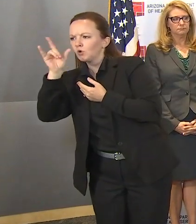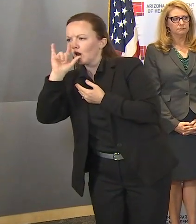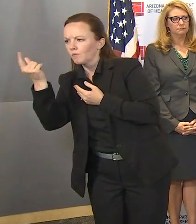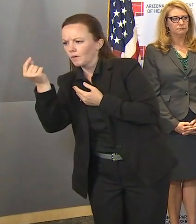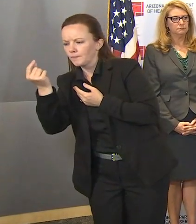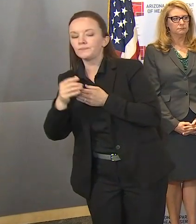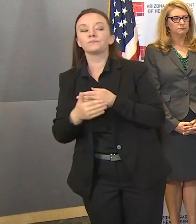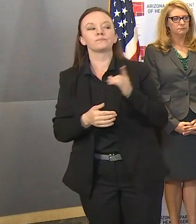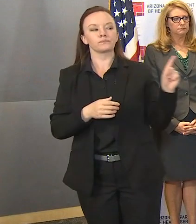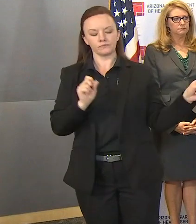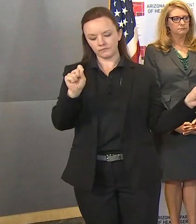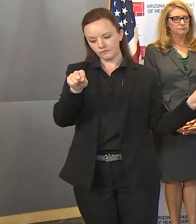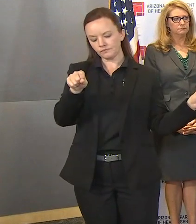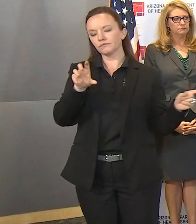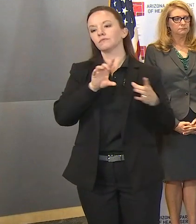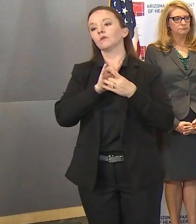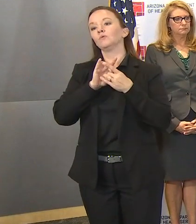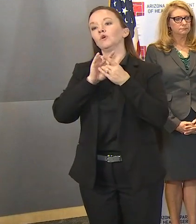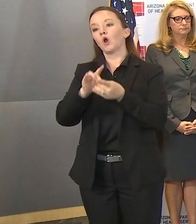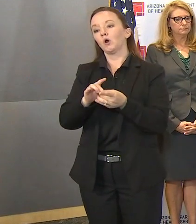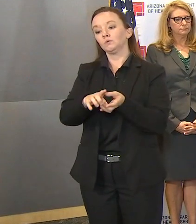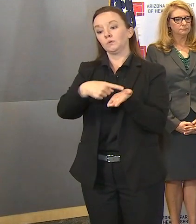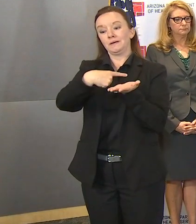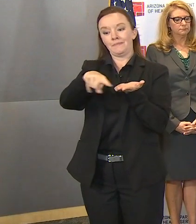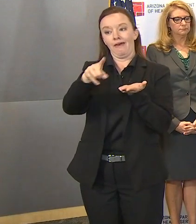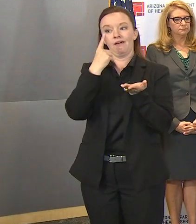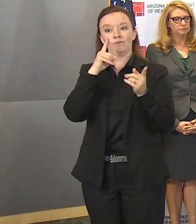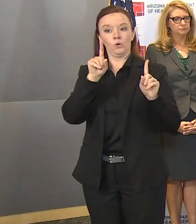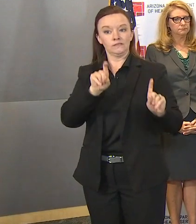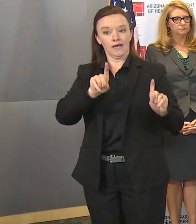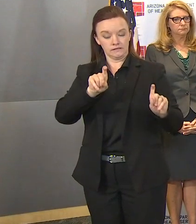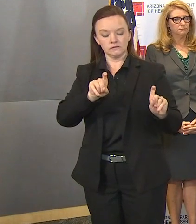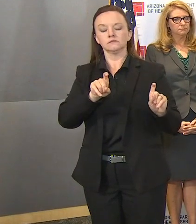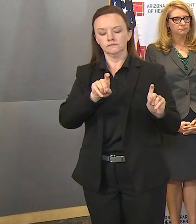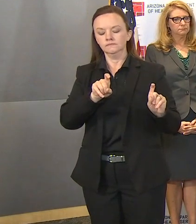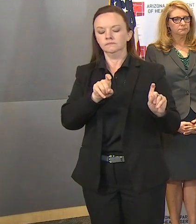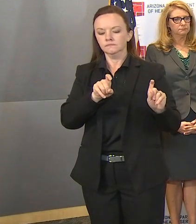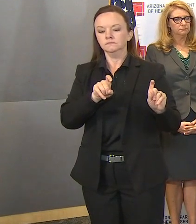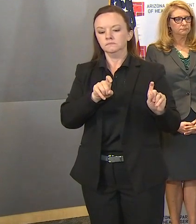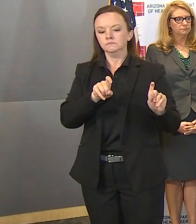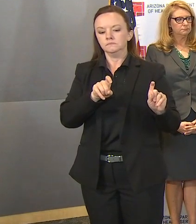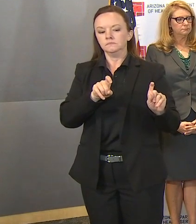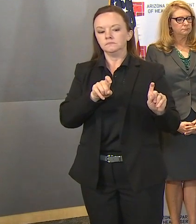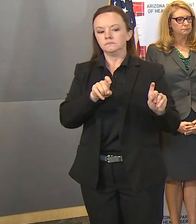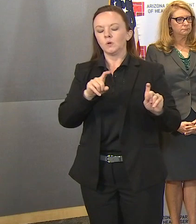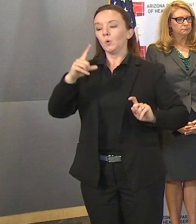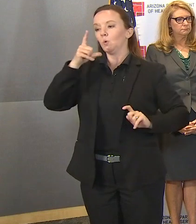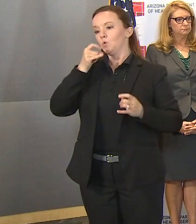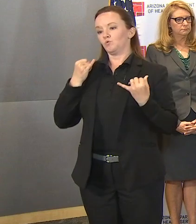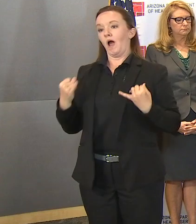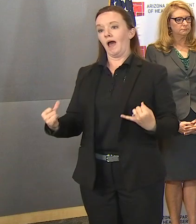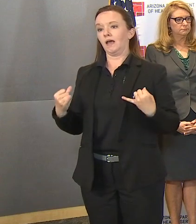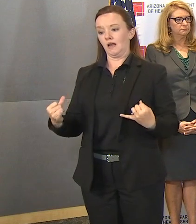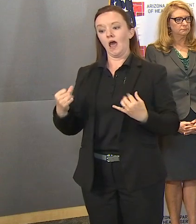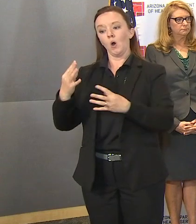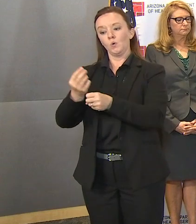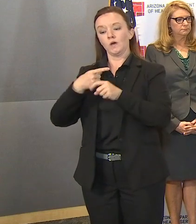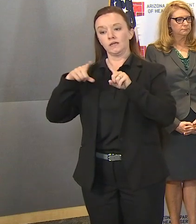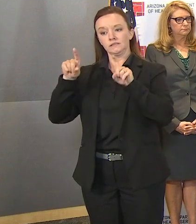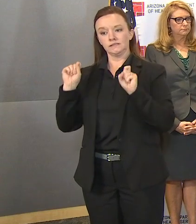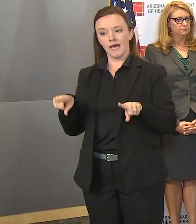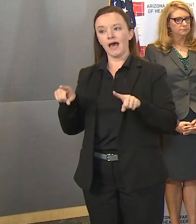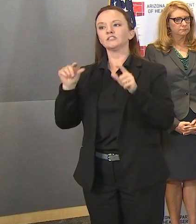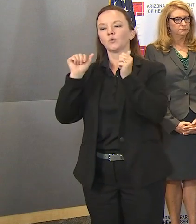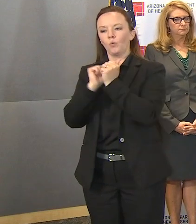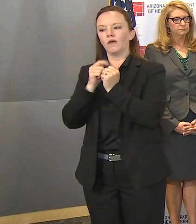Absolutely. So, in regards to the payment for testing, so those that currently are getting tested right now